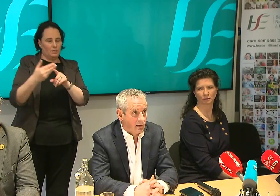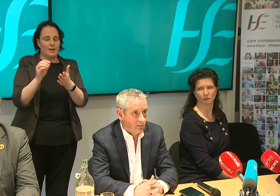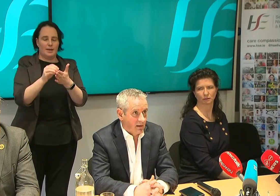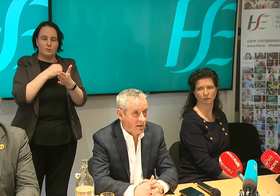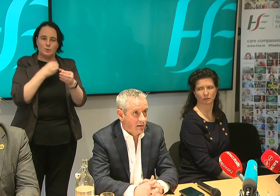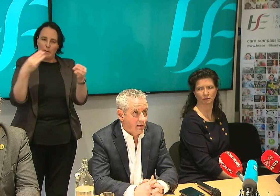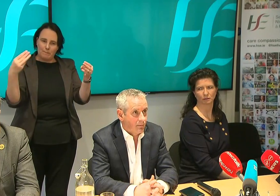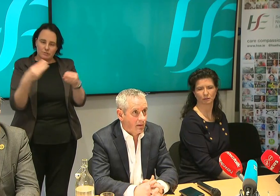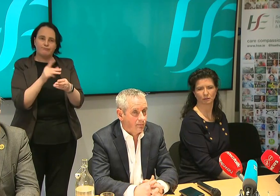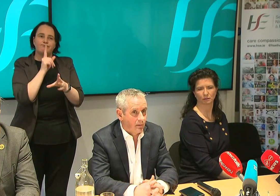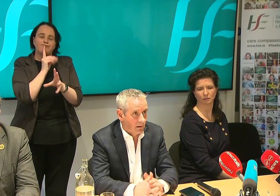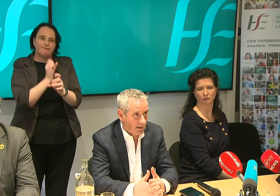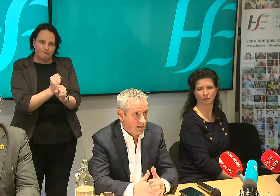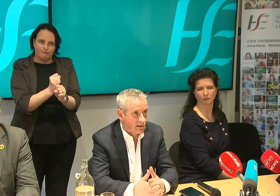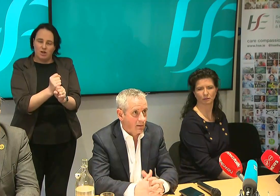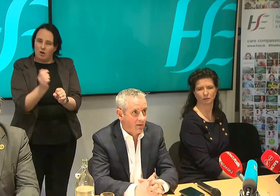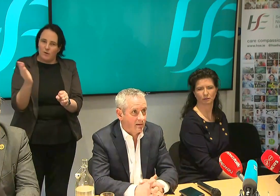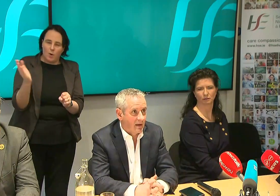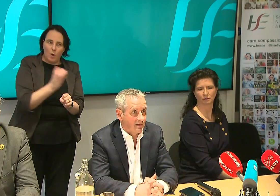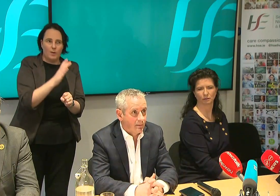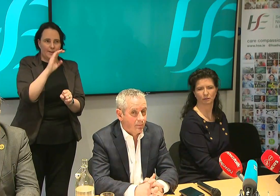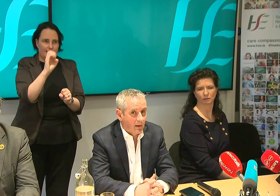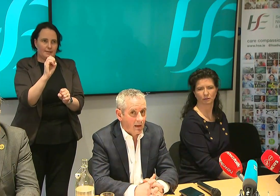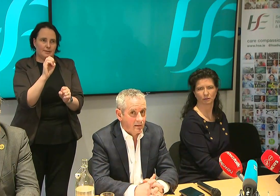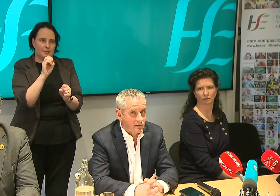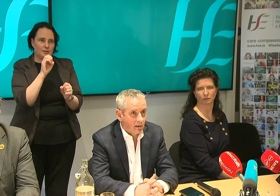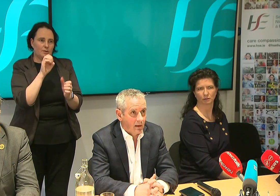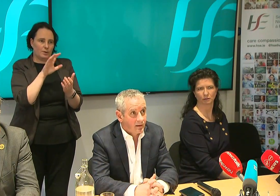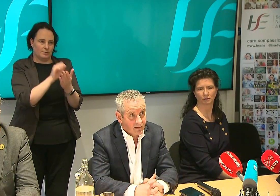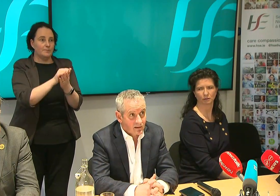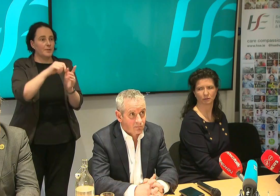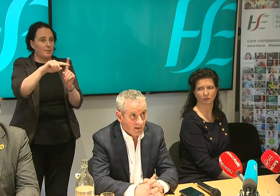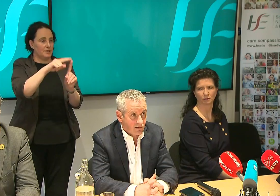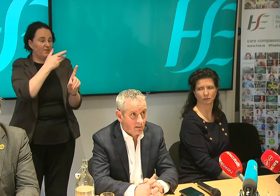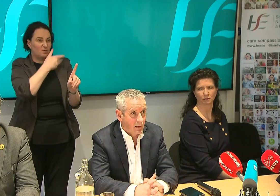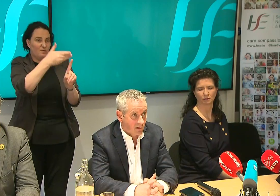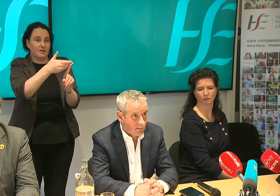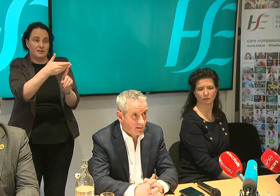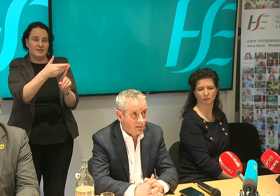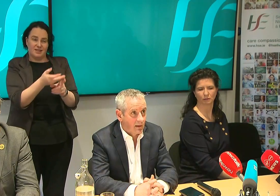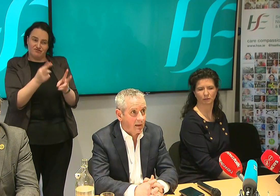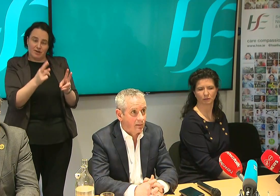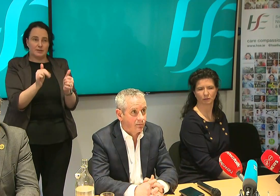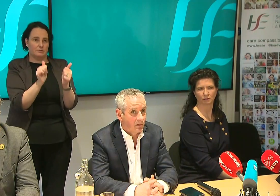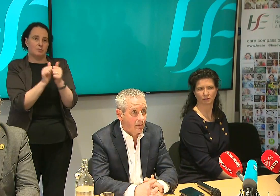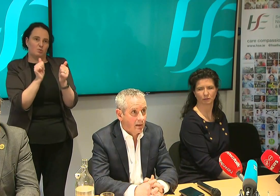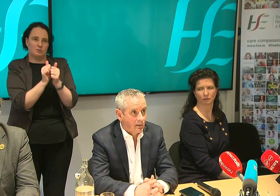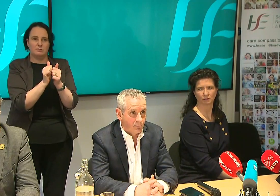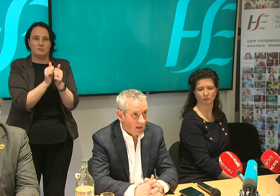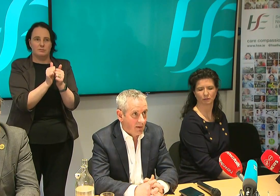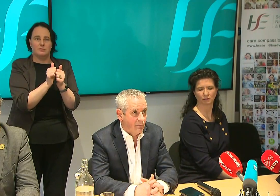protect the confidentiality of all the cases that we've had to date. And I think that's right, appropriate,